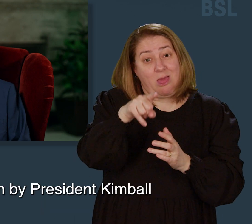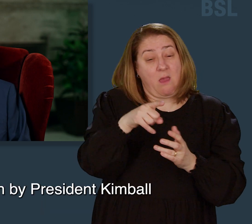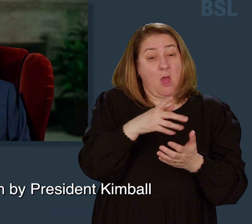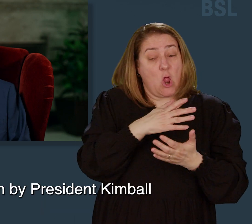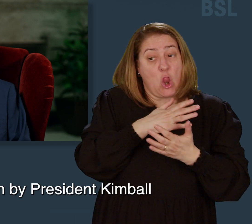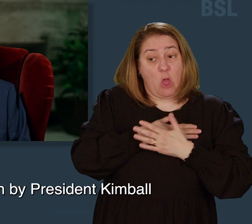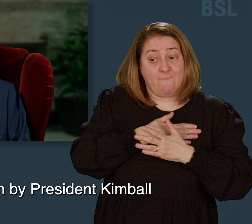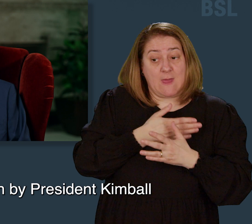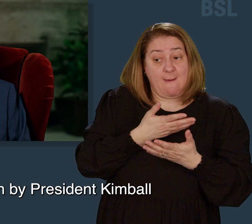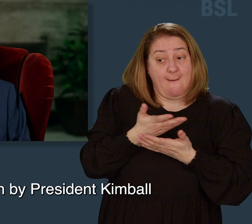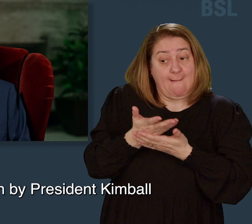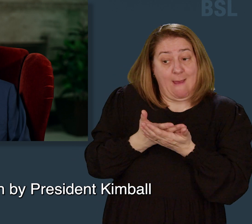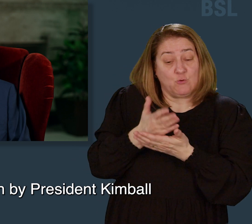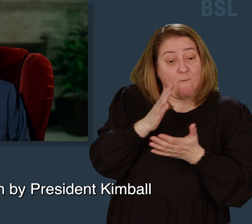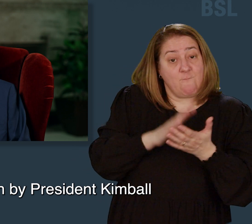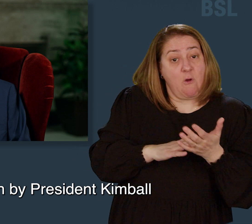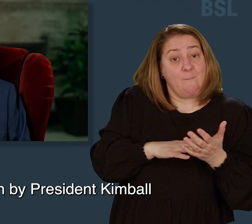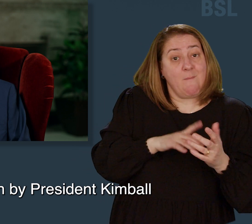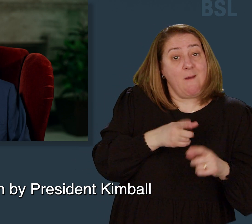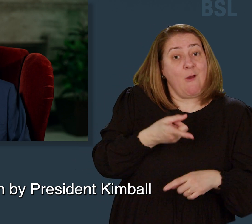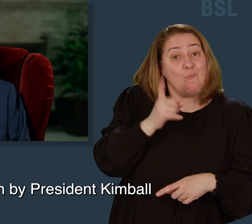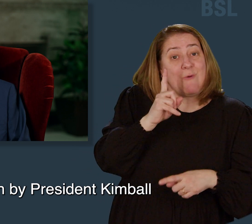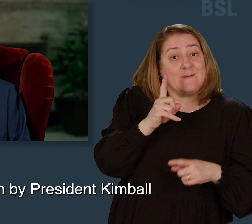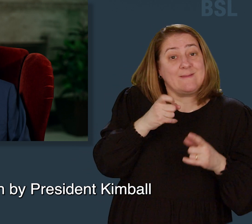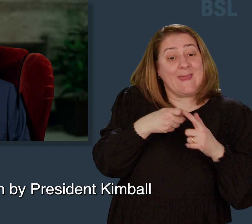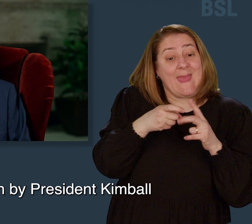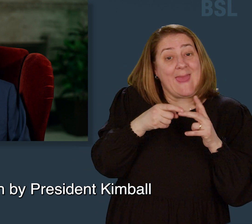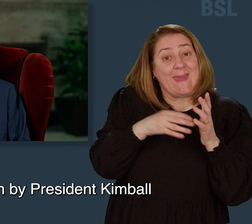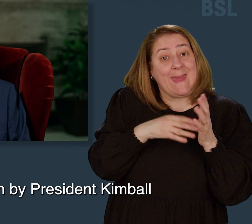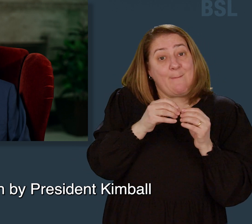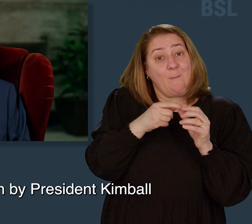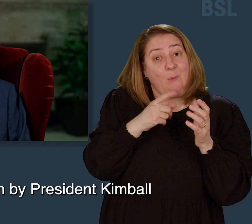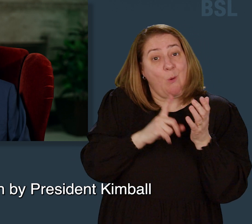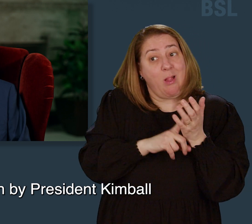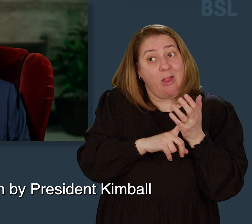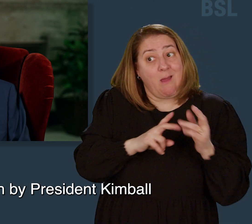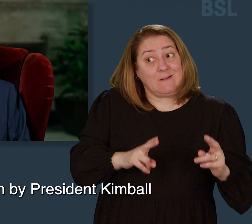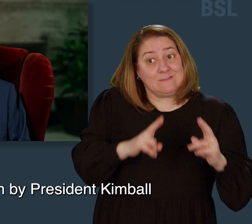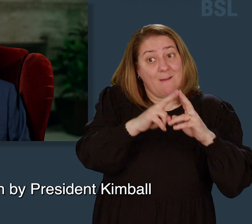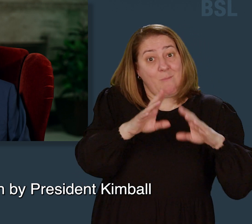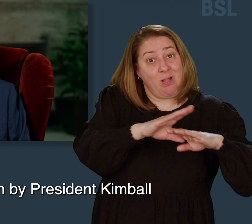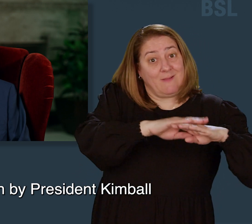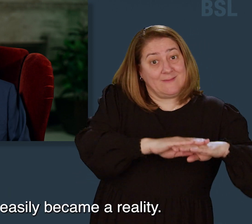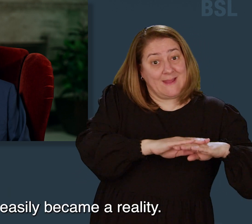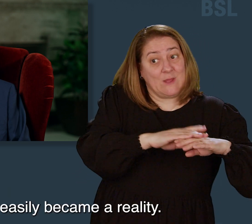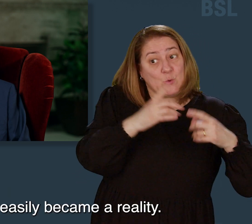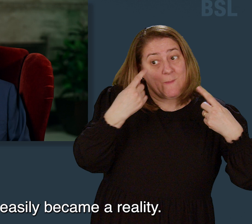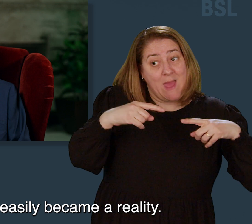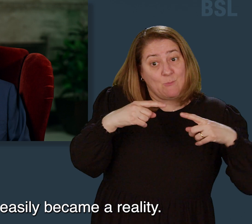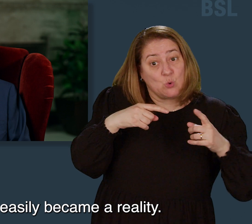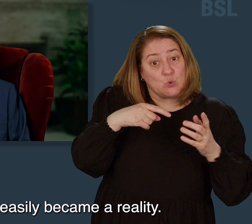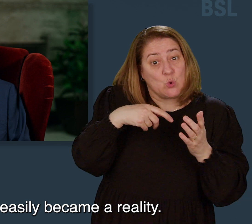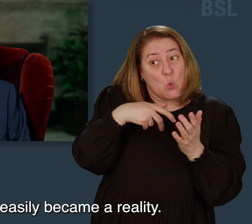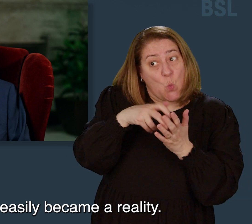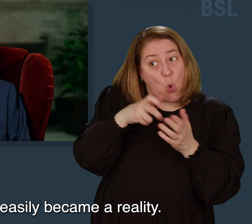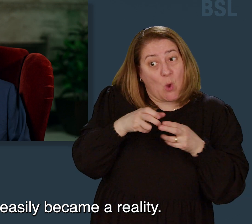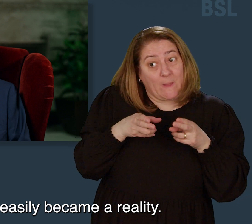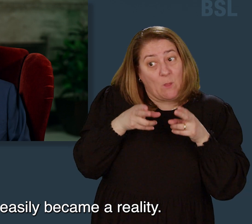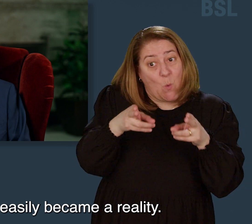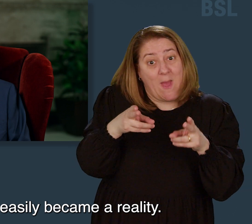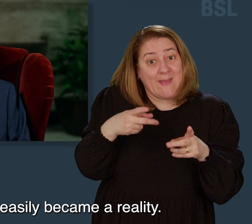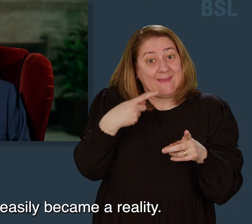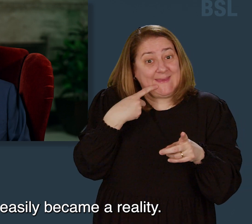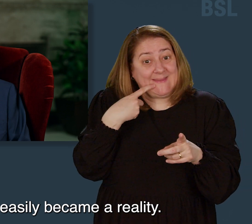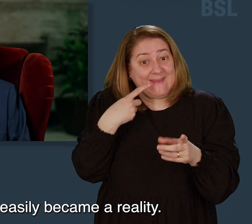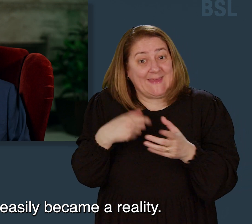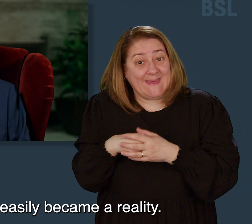The loving counsel given by President Kimball in the temple to be able to walk